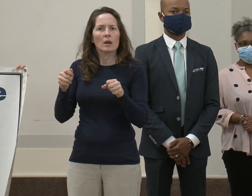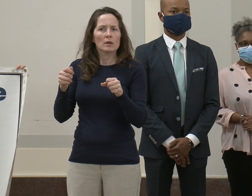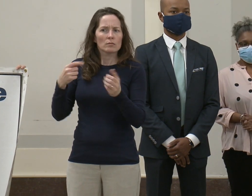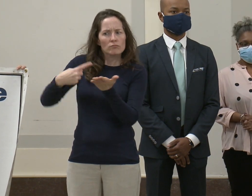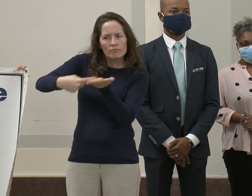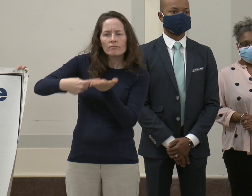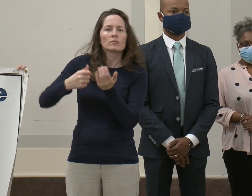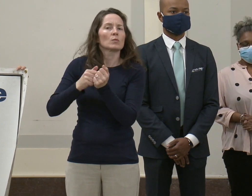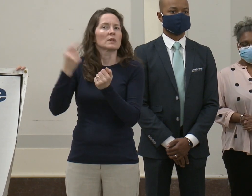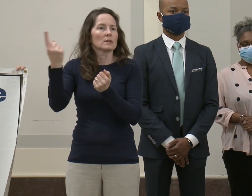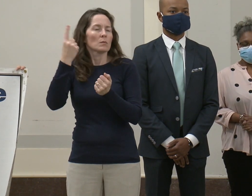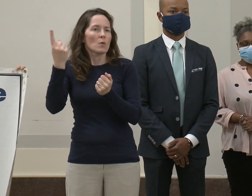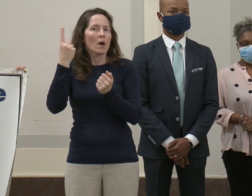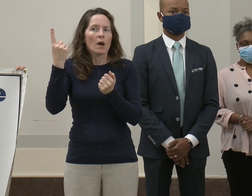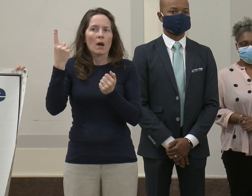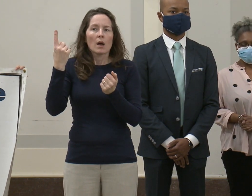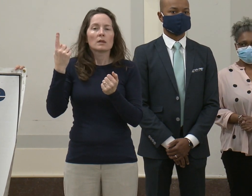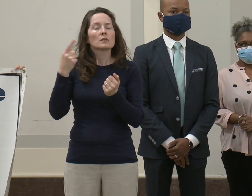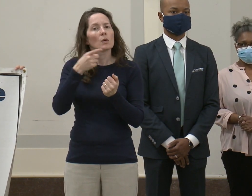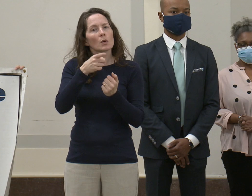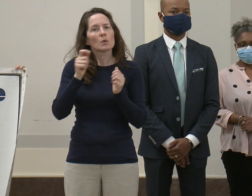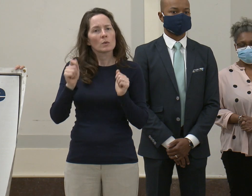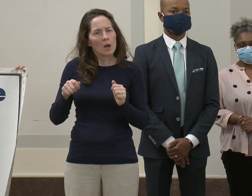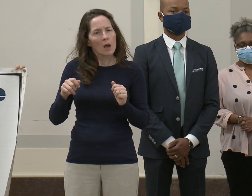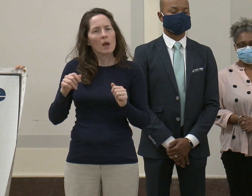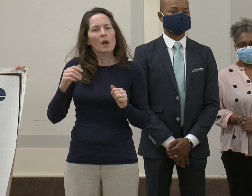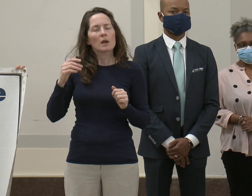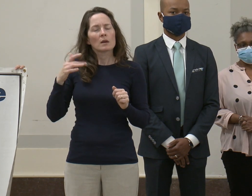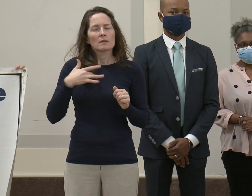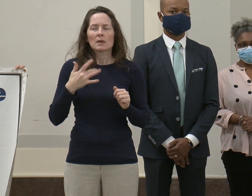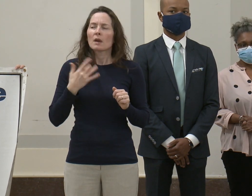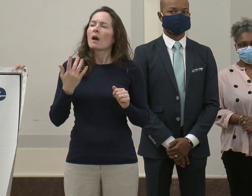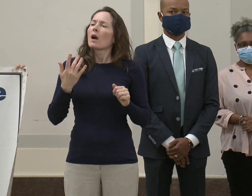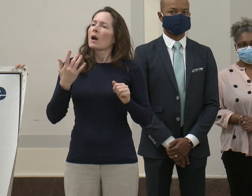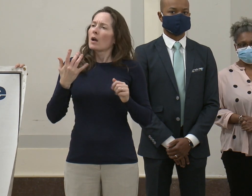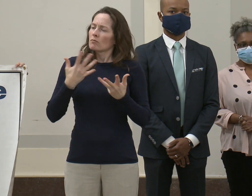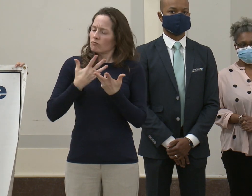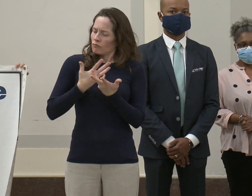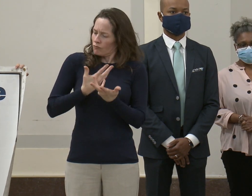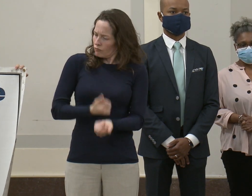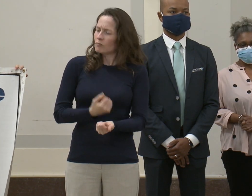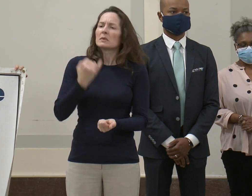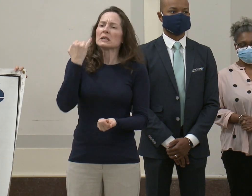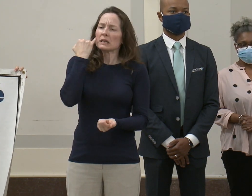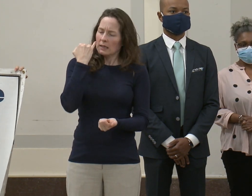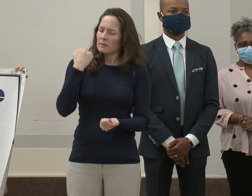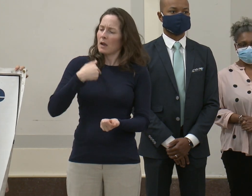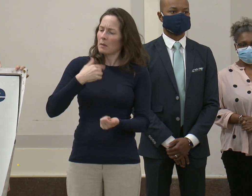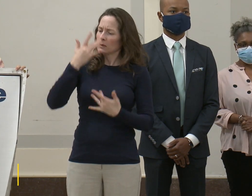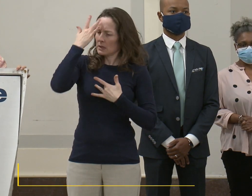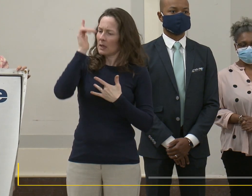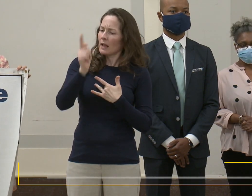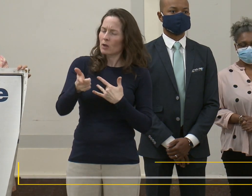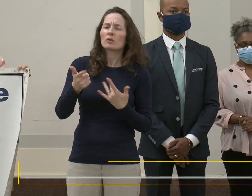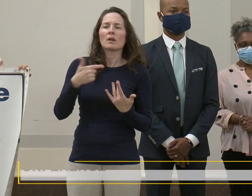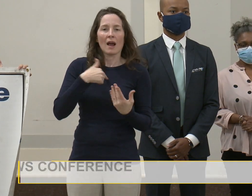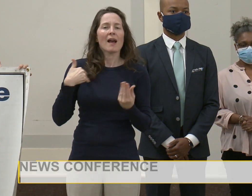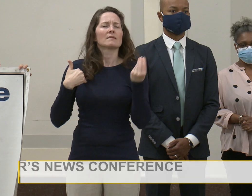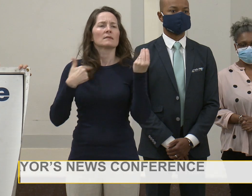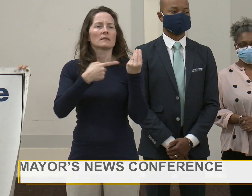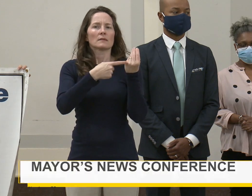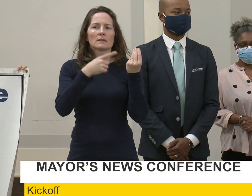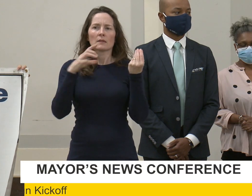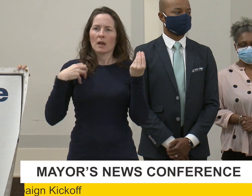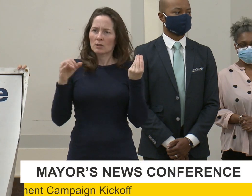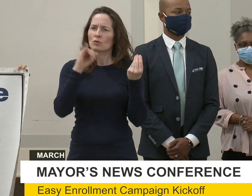knowing that if you are ill or if you have an accident or even just want to improve your health through our wellness programs, you can